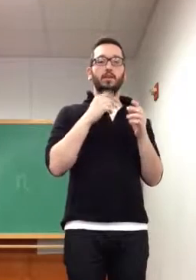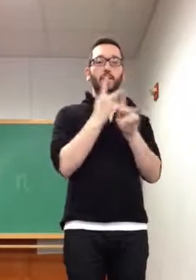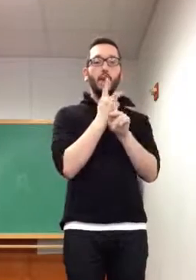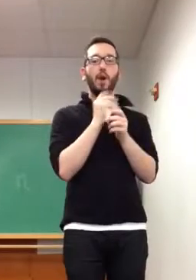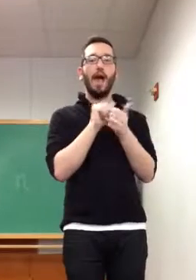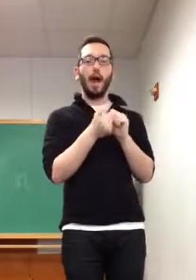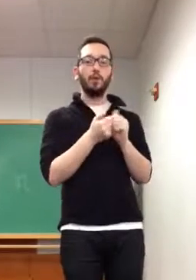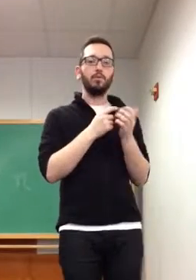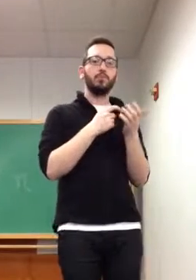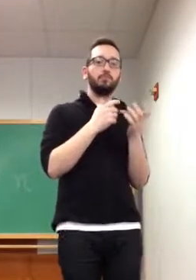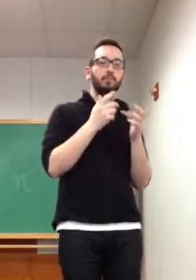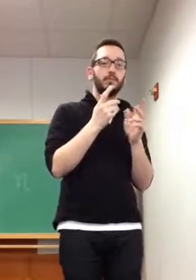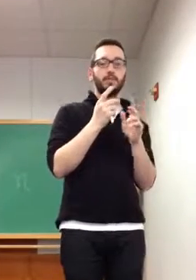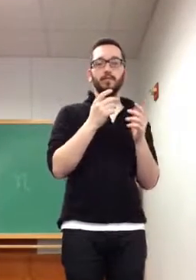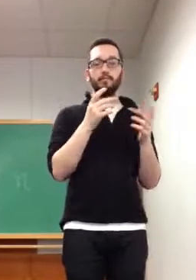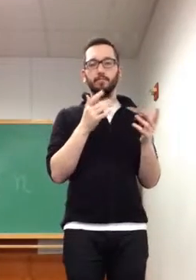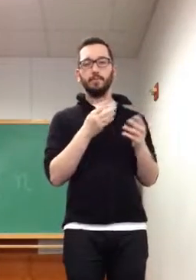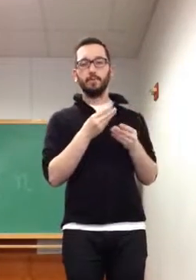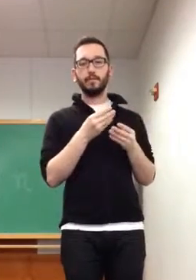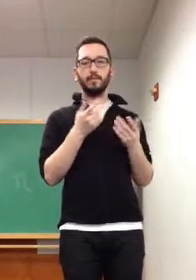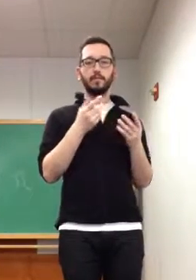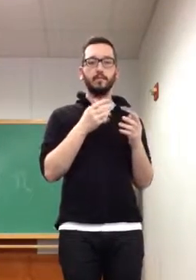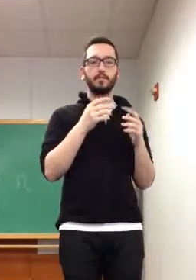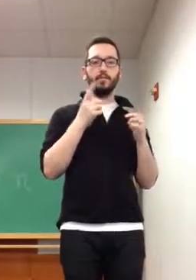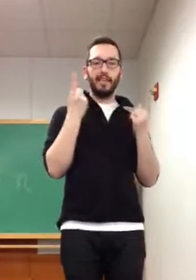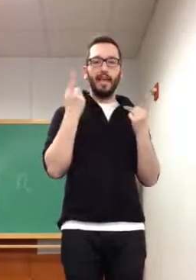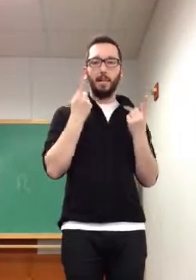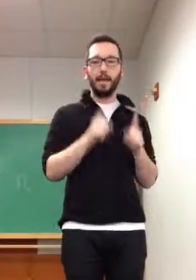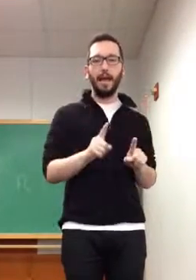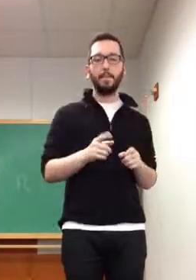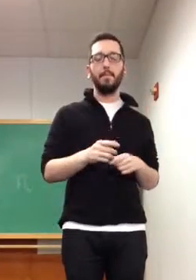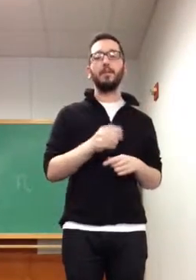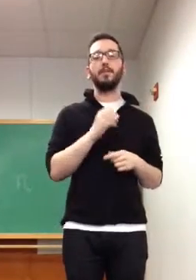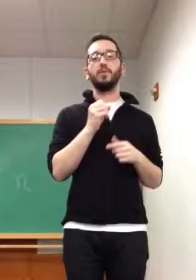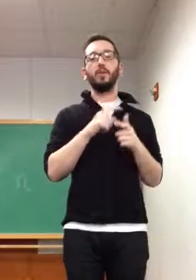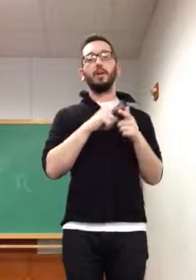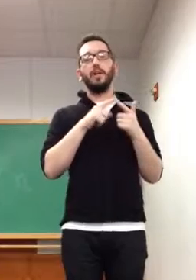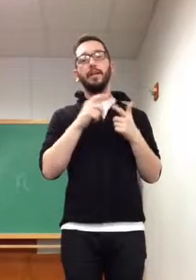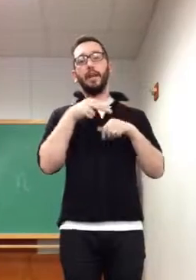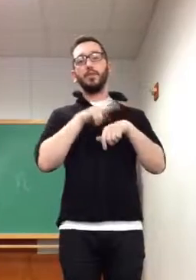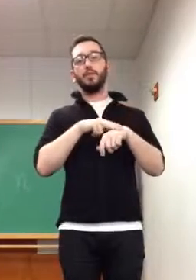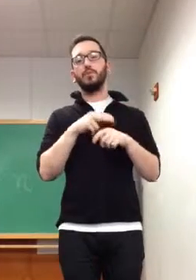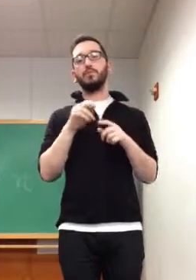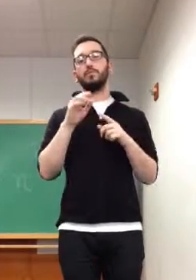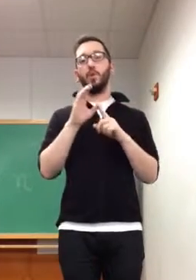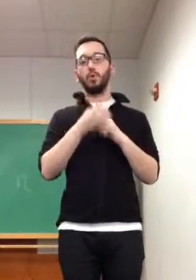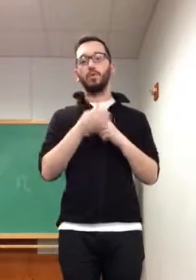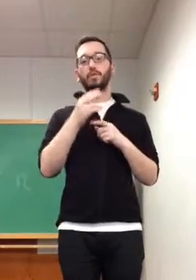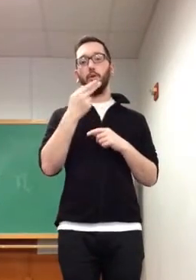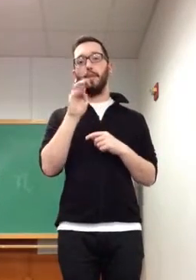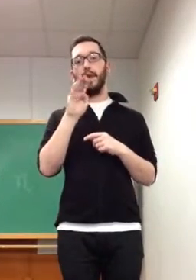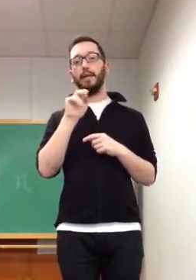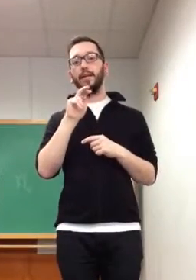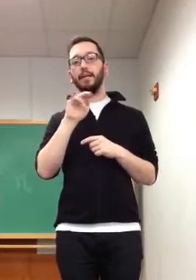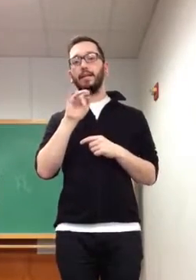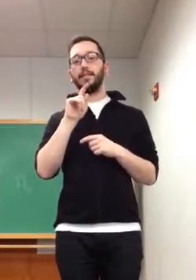The National Council for the Humanities funded a project to create a